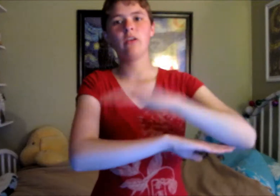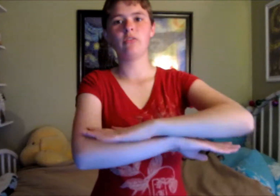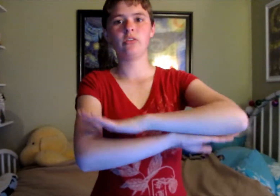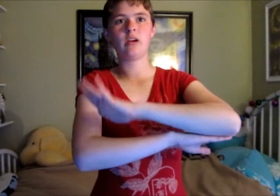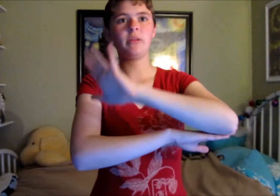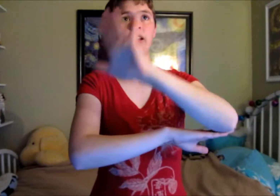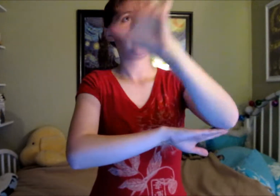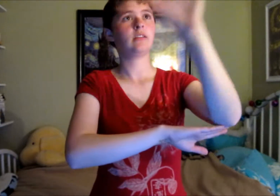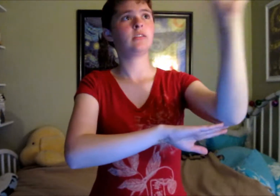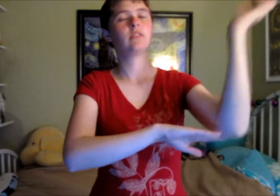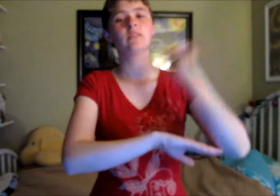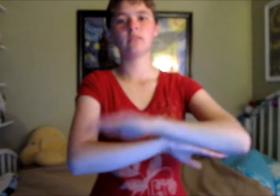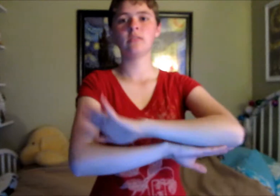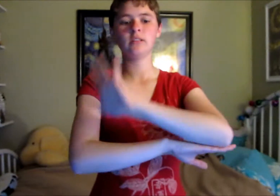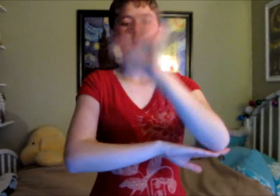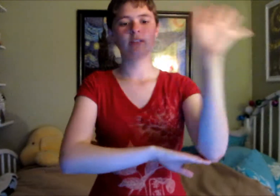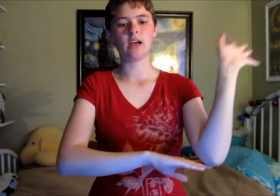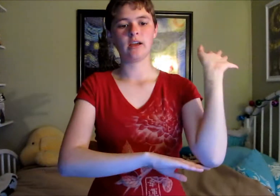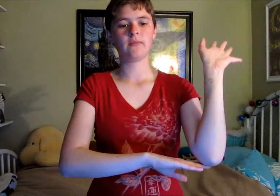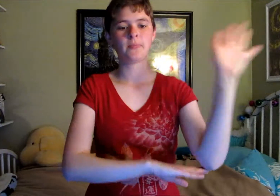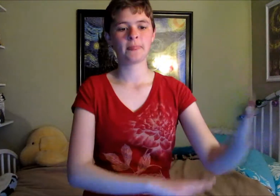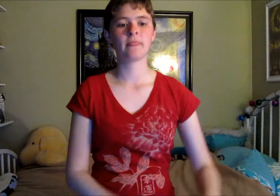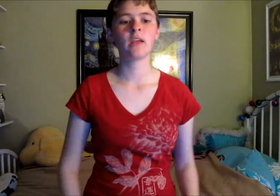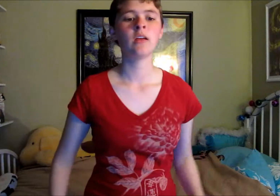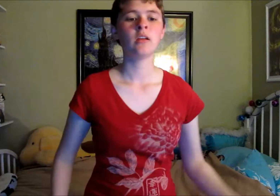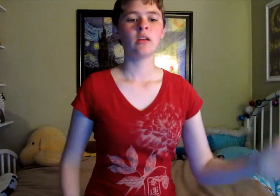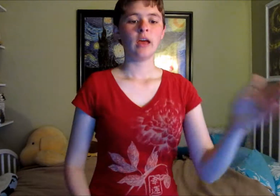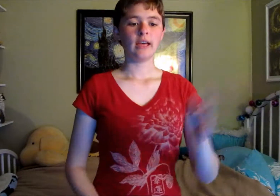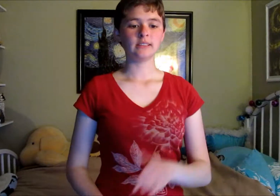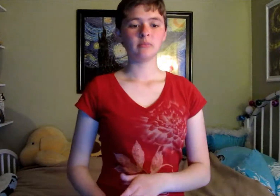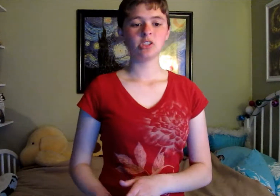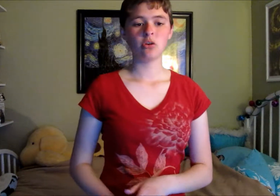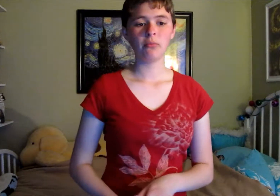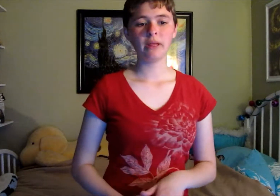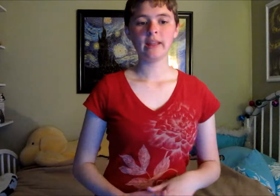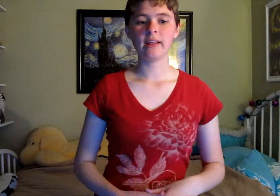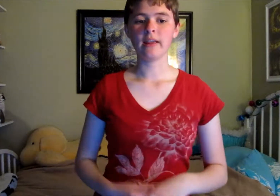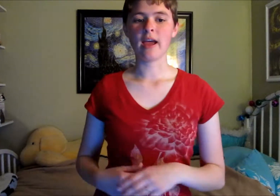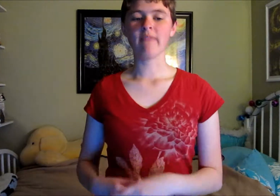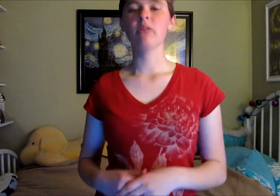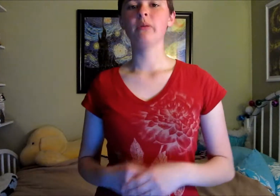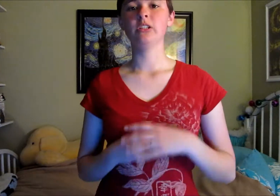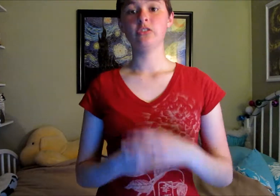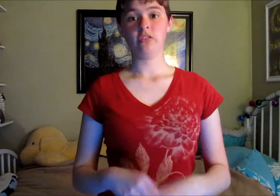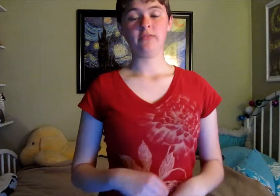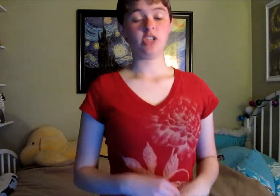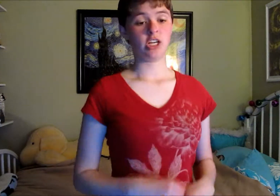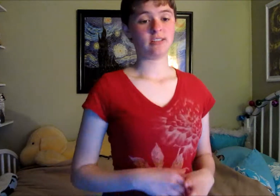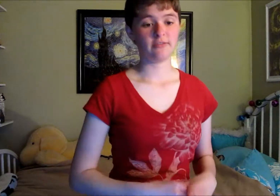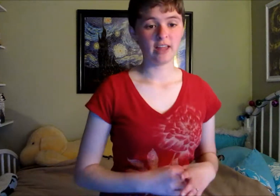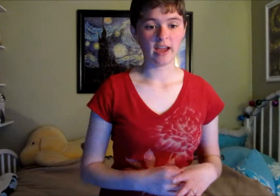your dominant hand. Sky. As someone told me lately, everyone deserves a chance to fly.